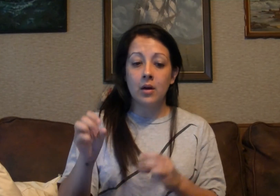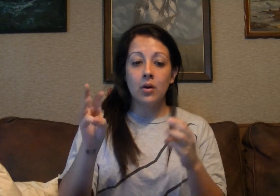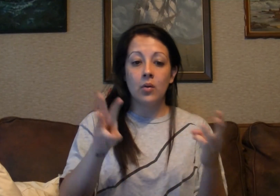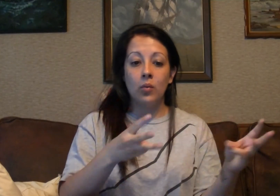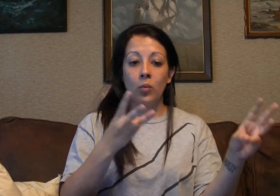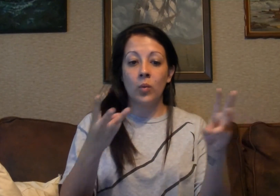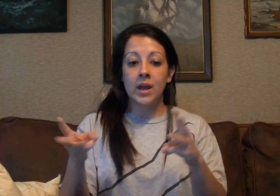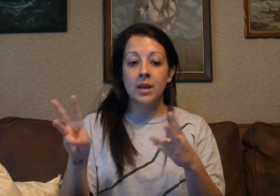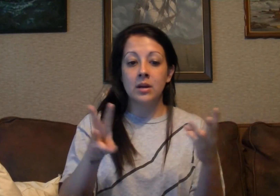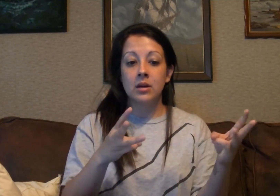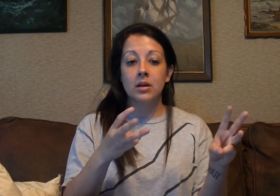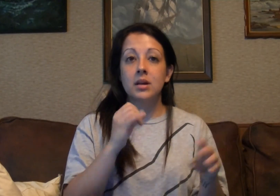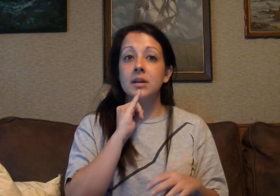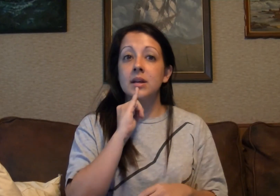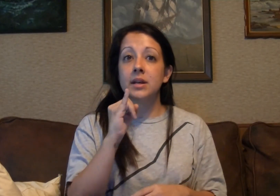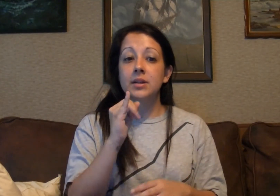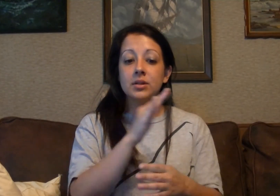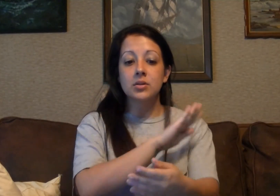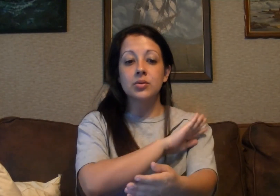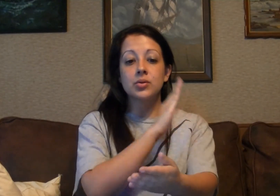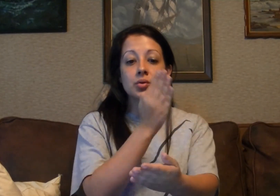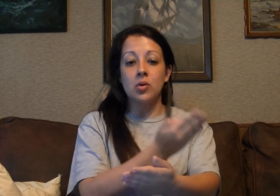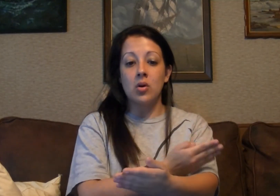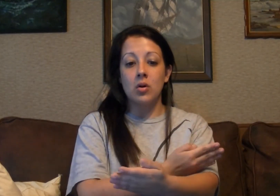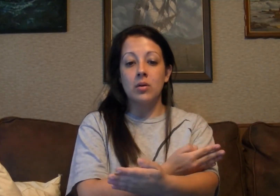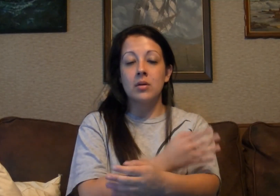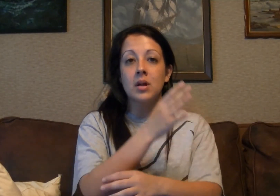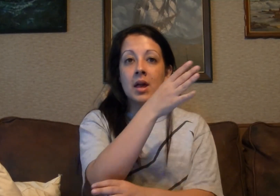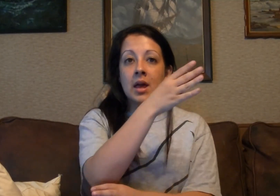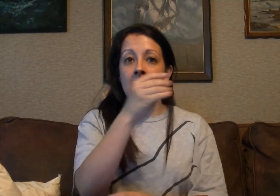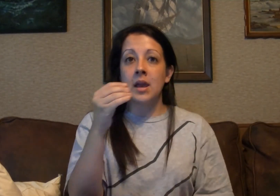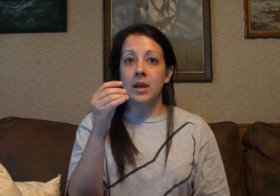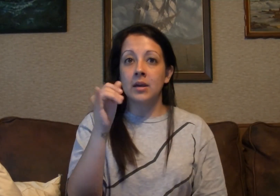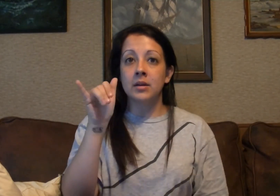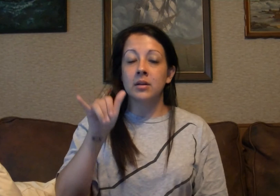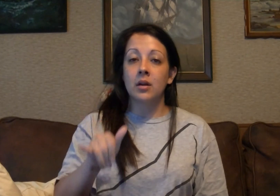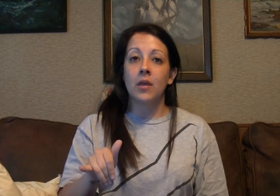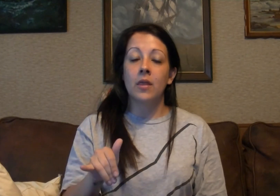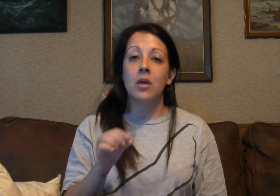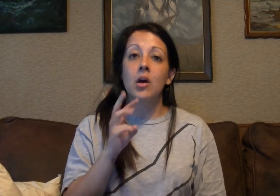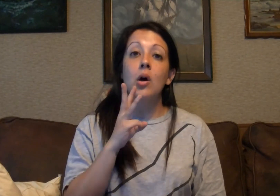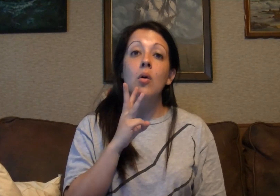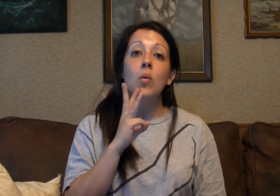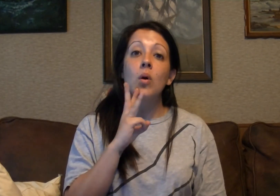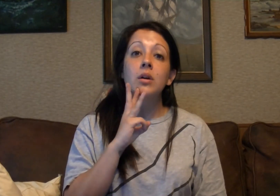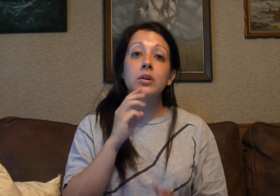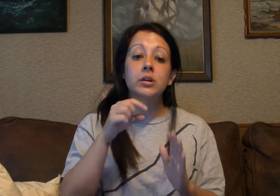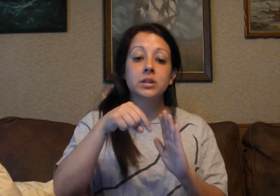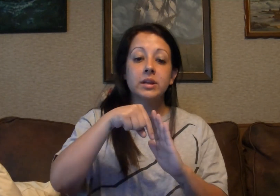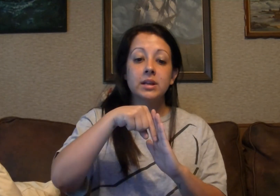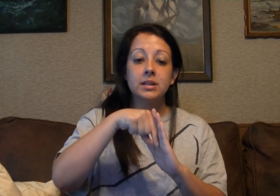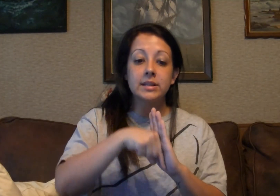The wind is strong and the water's